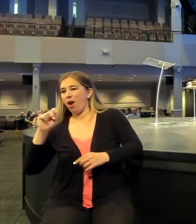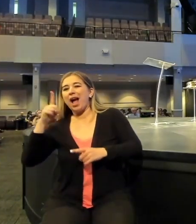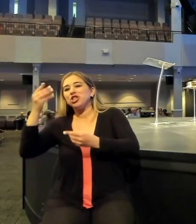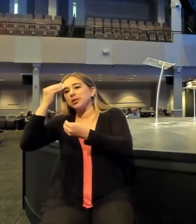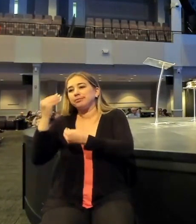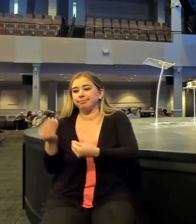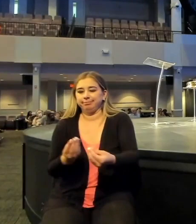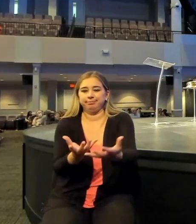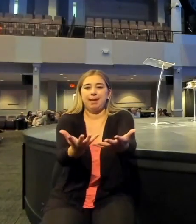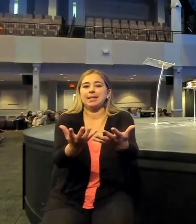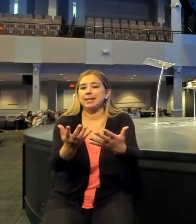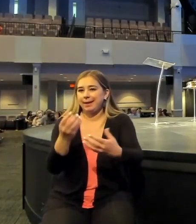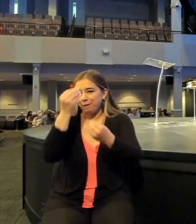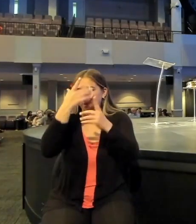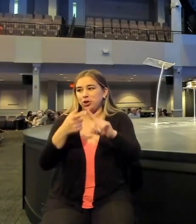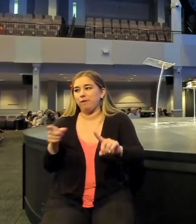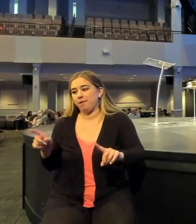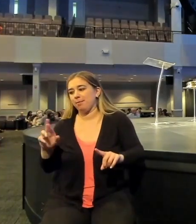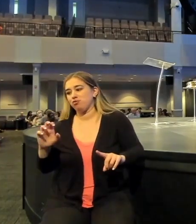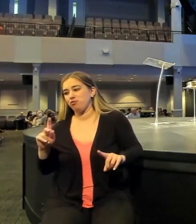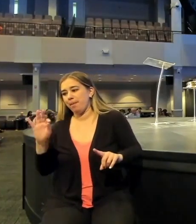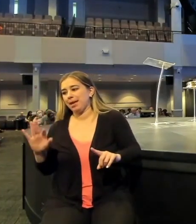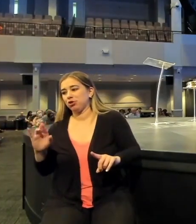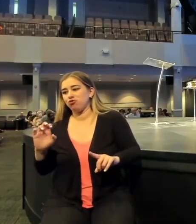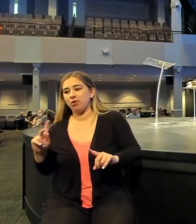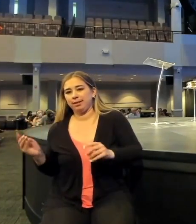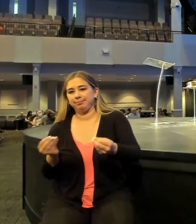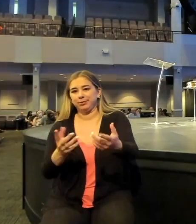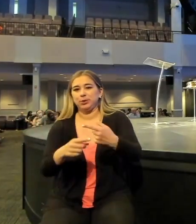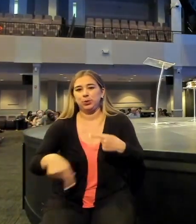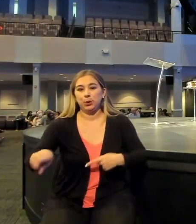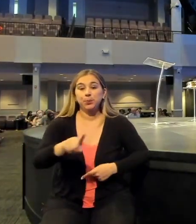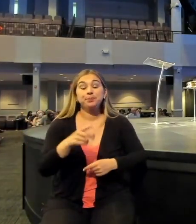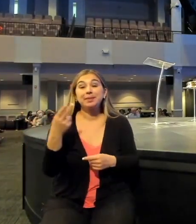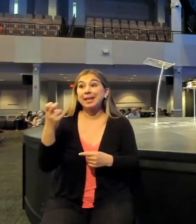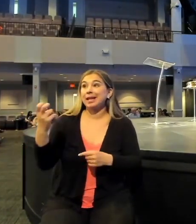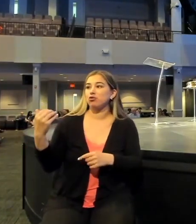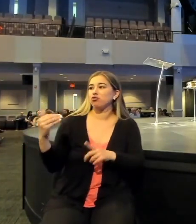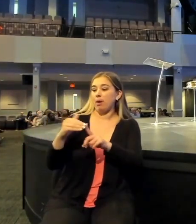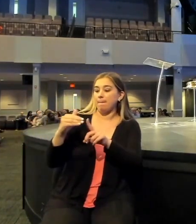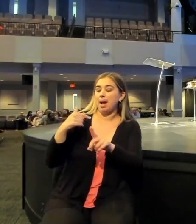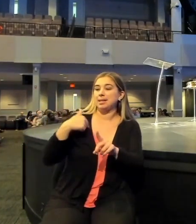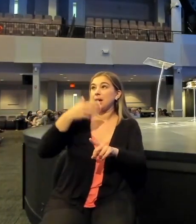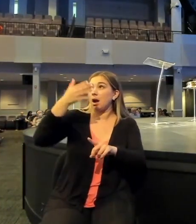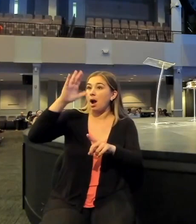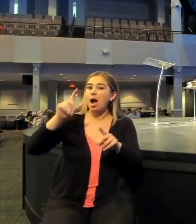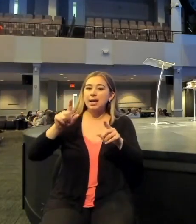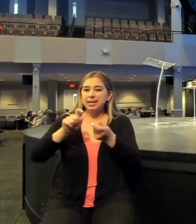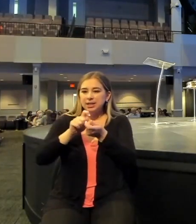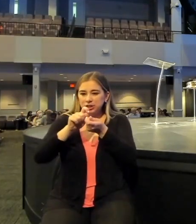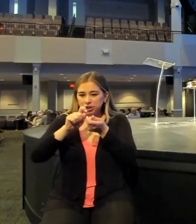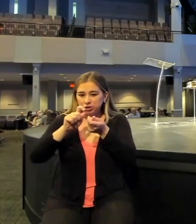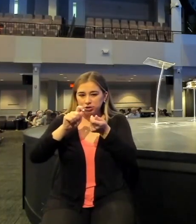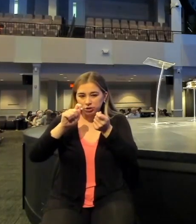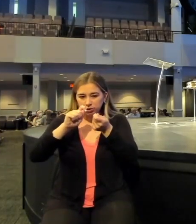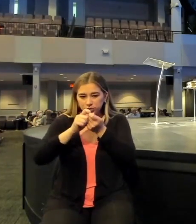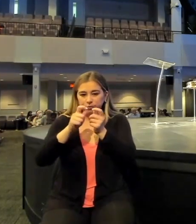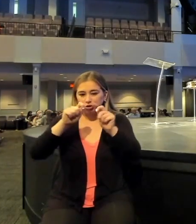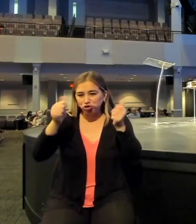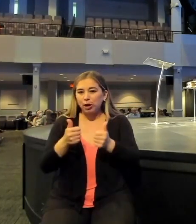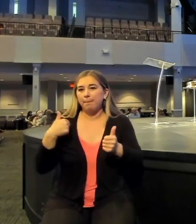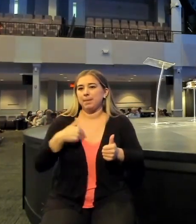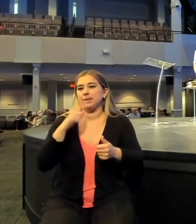the conduit today, all right? He reminds us that God has shaped every one of us for a